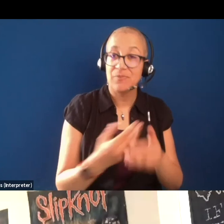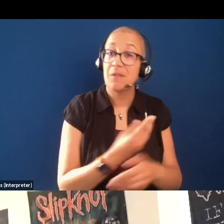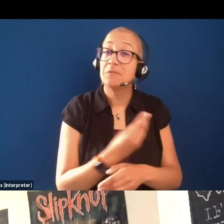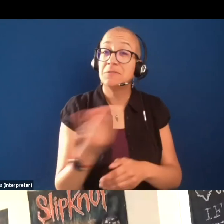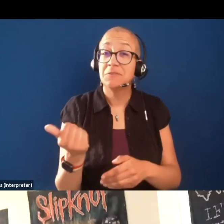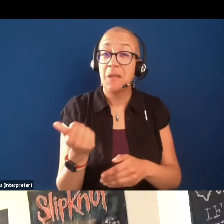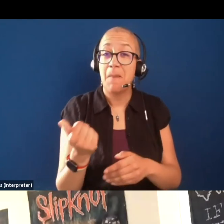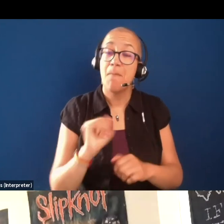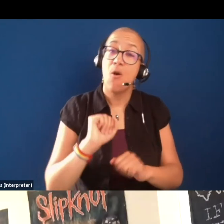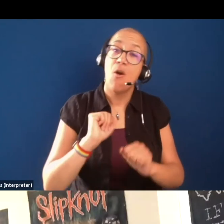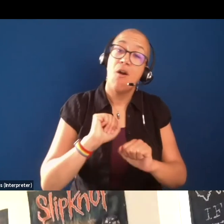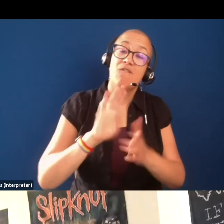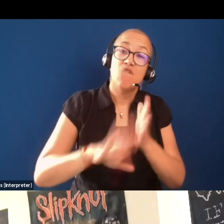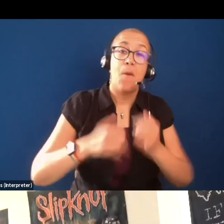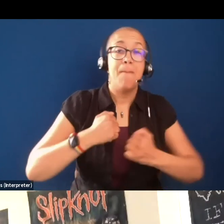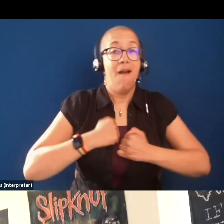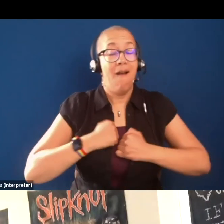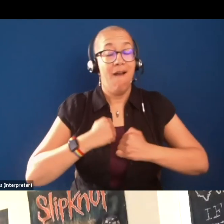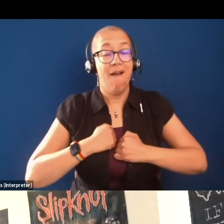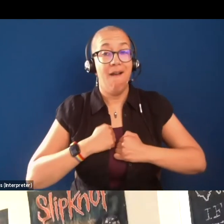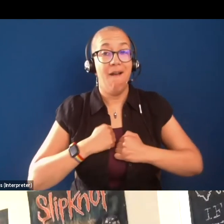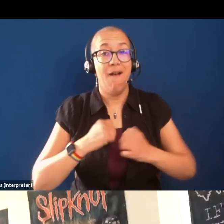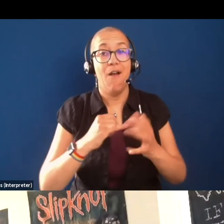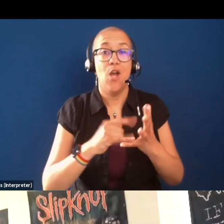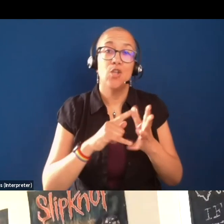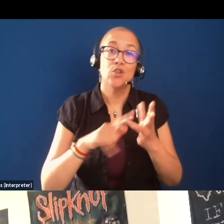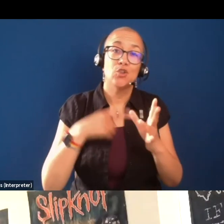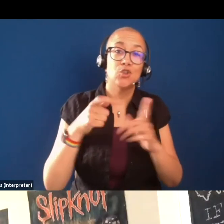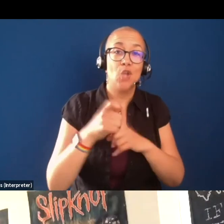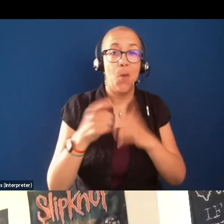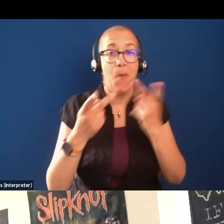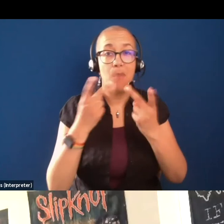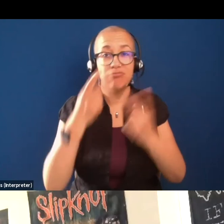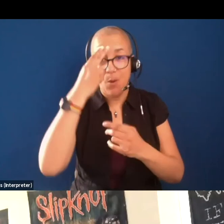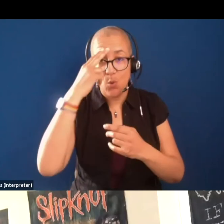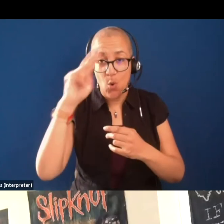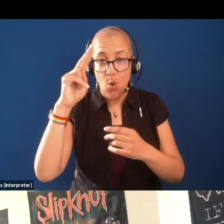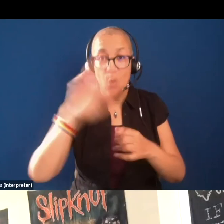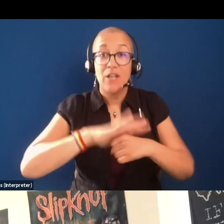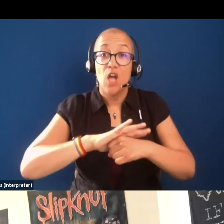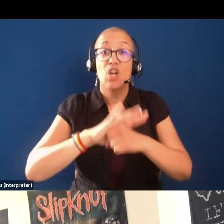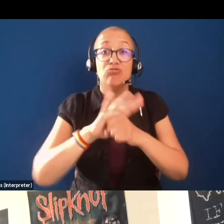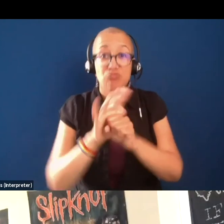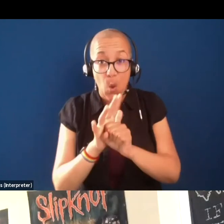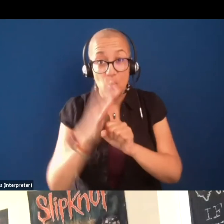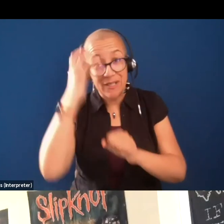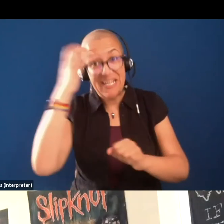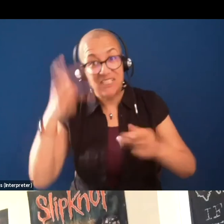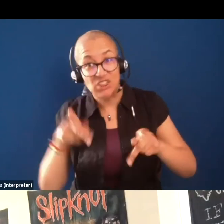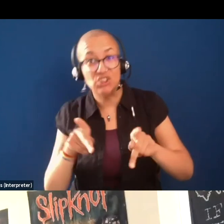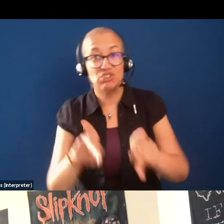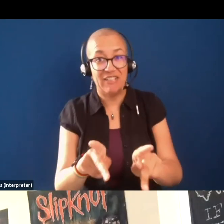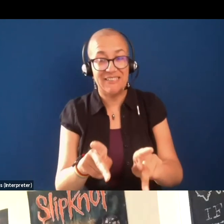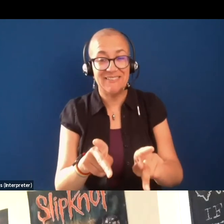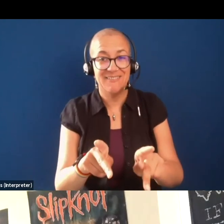soap opera called Coronation Street features in this video, which was